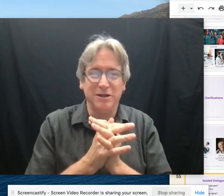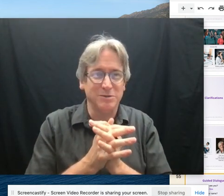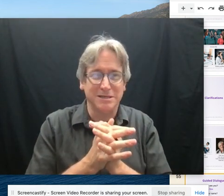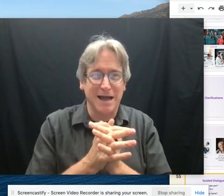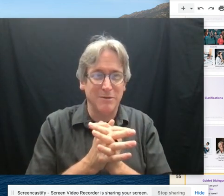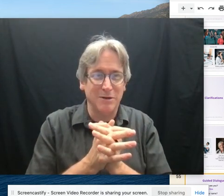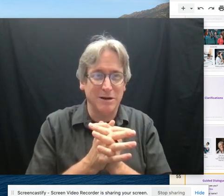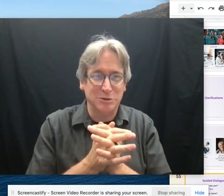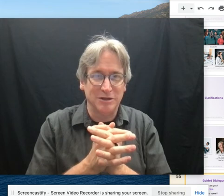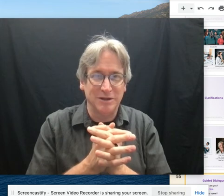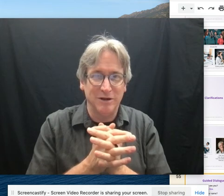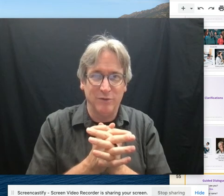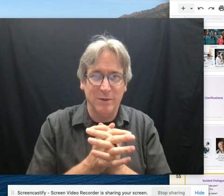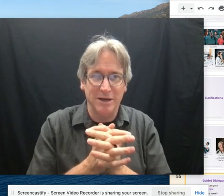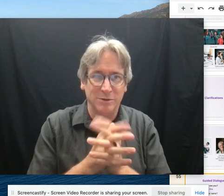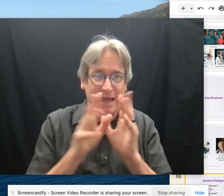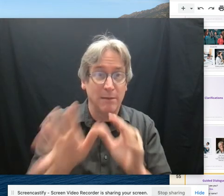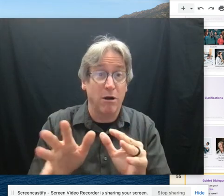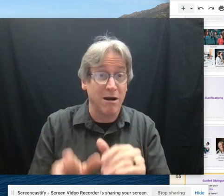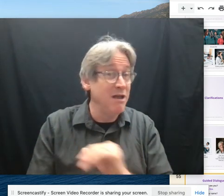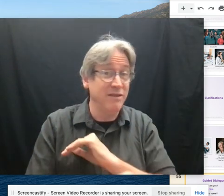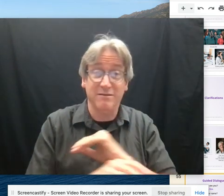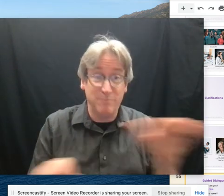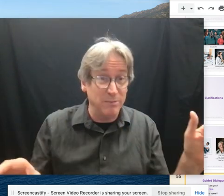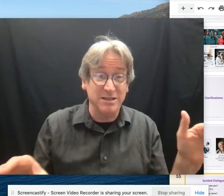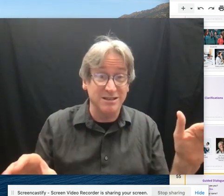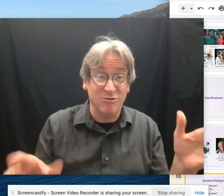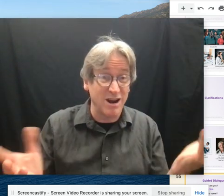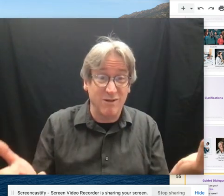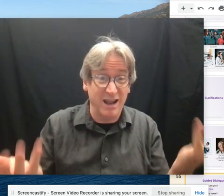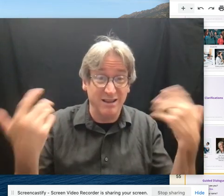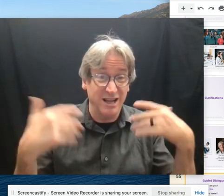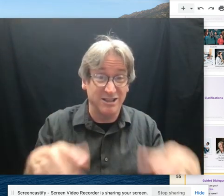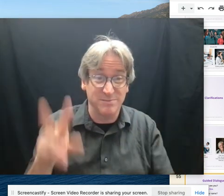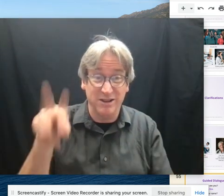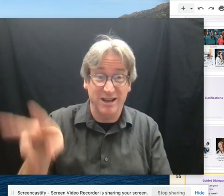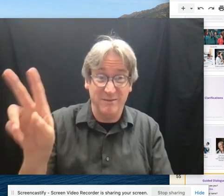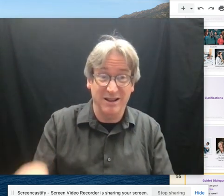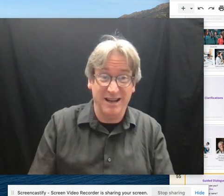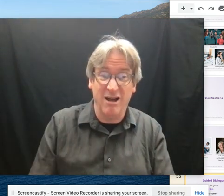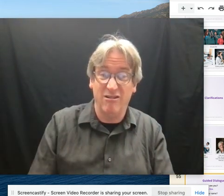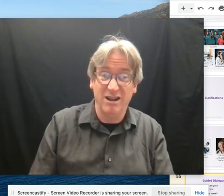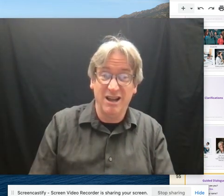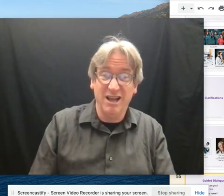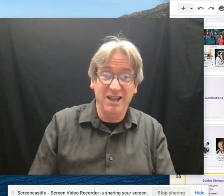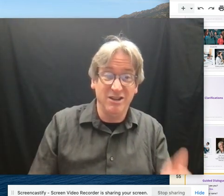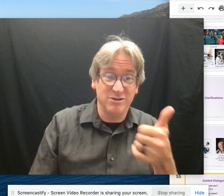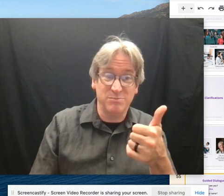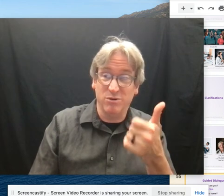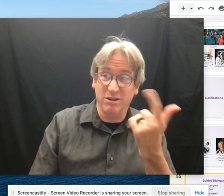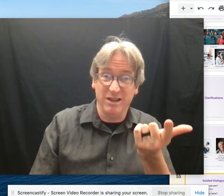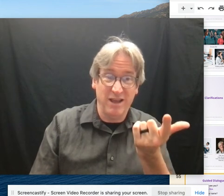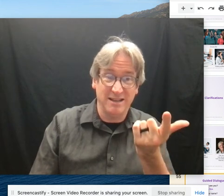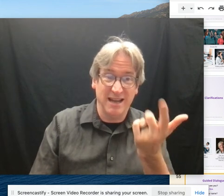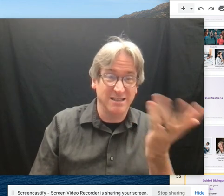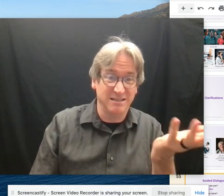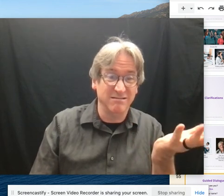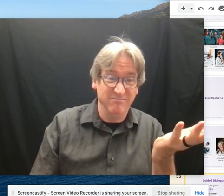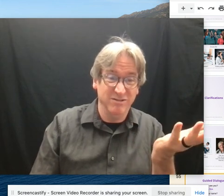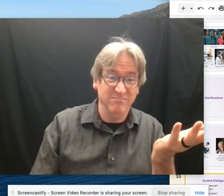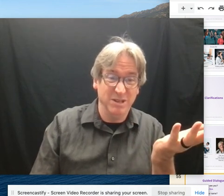I don't think there was a time when I was on tour that if we went into a gay bar that people didn't know right away, like just by looking at me like, oh, you dress poorly, you